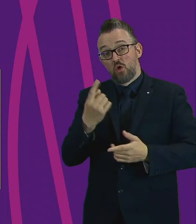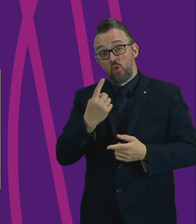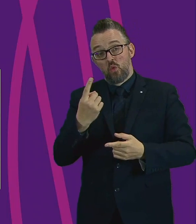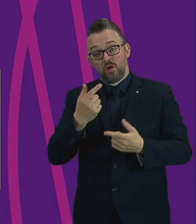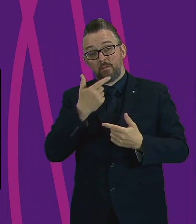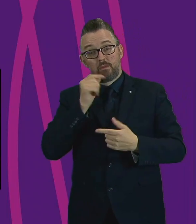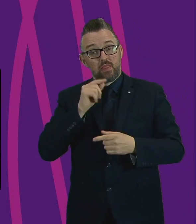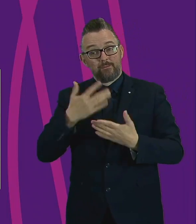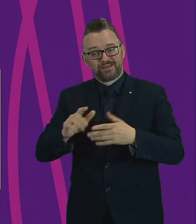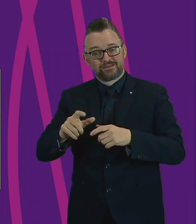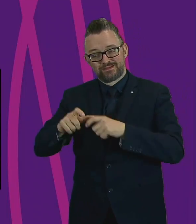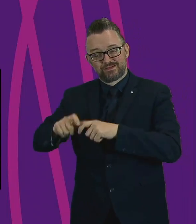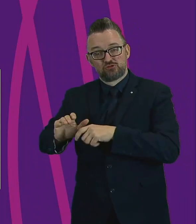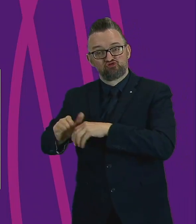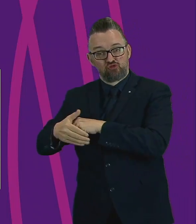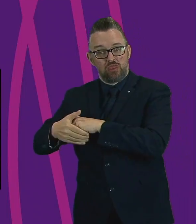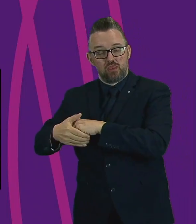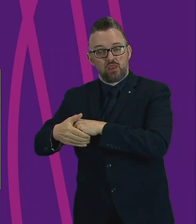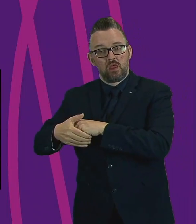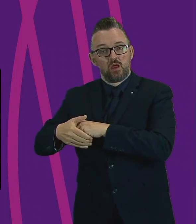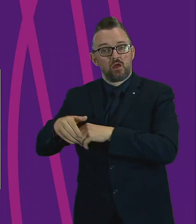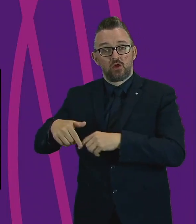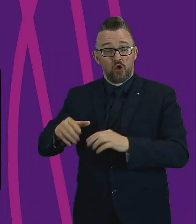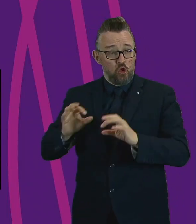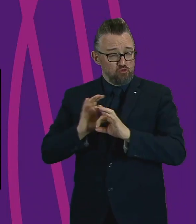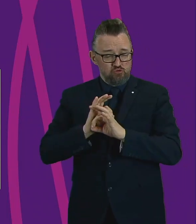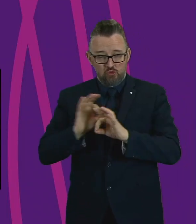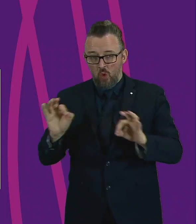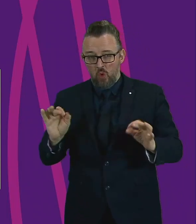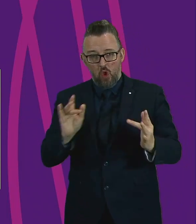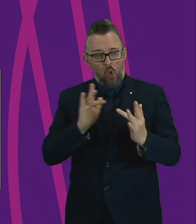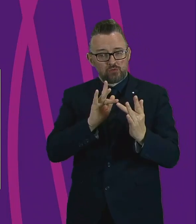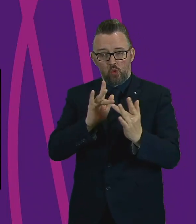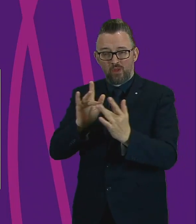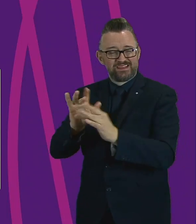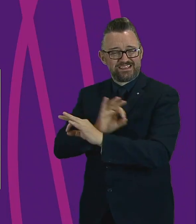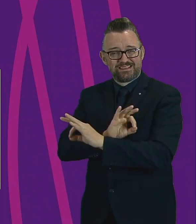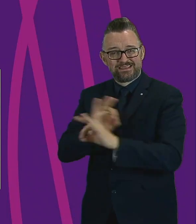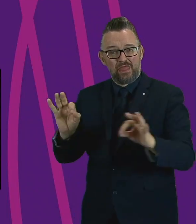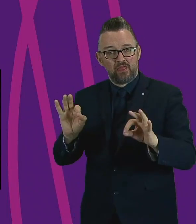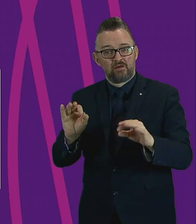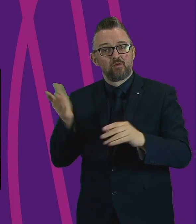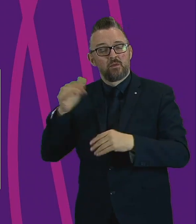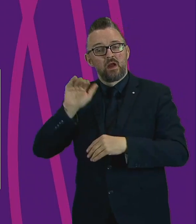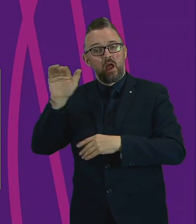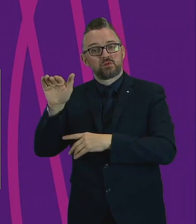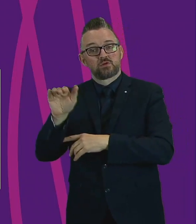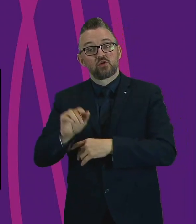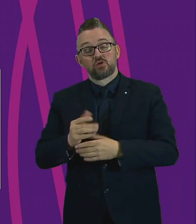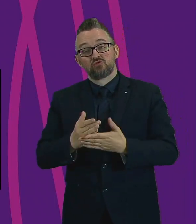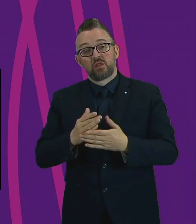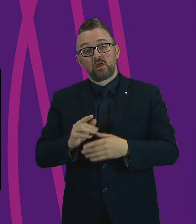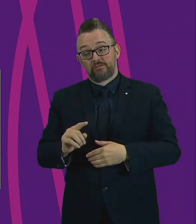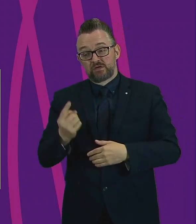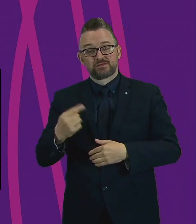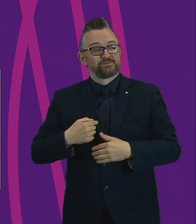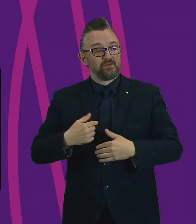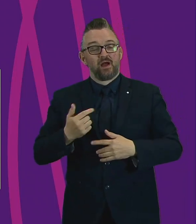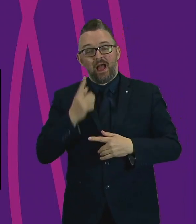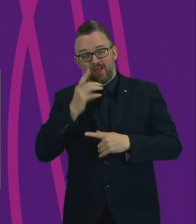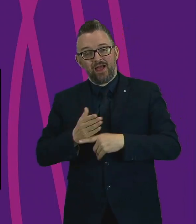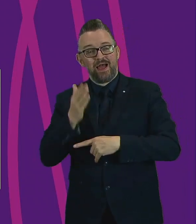shielding basically have hardly any contact with people outside, and taking the first steps to attend a